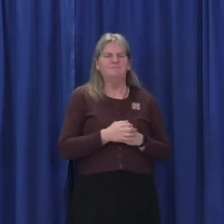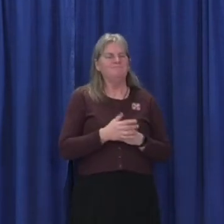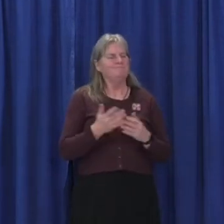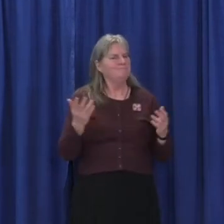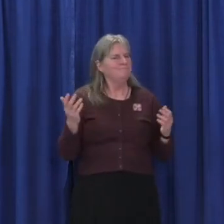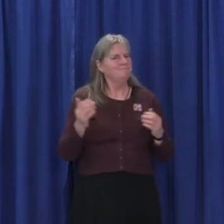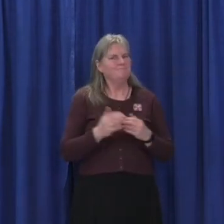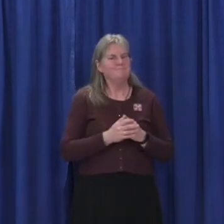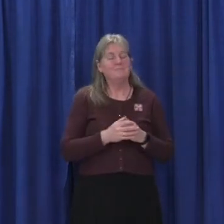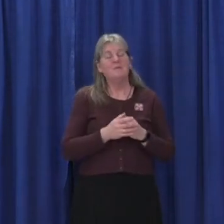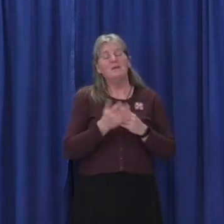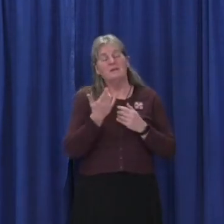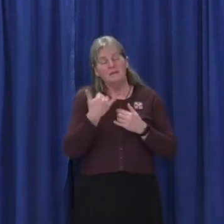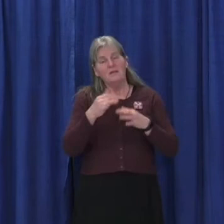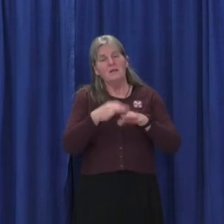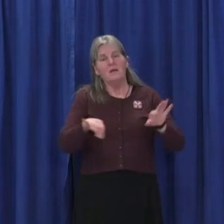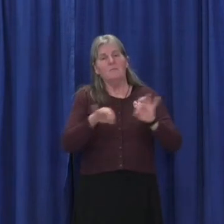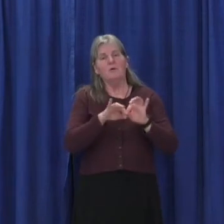staying socially connected.